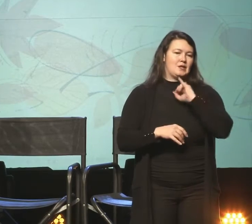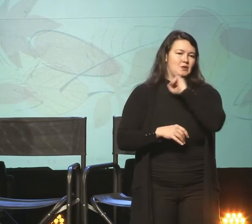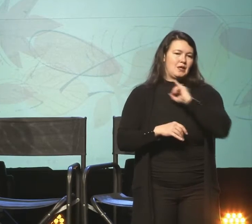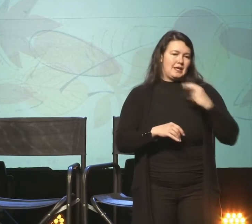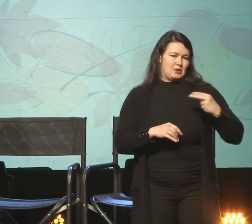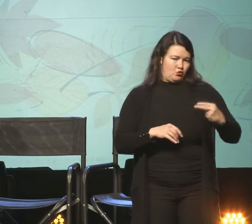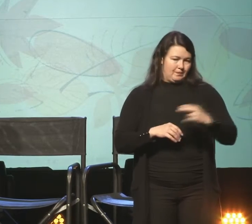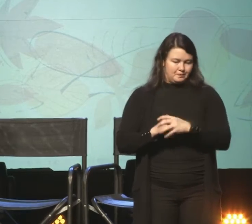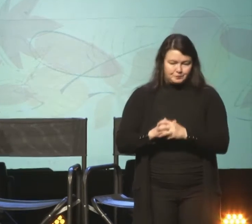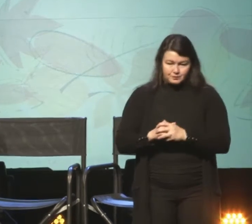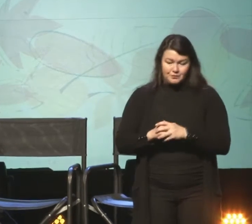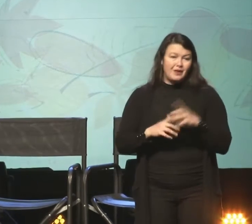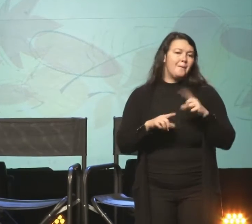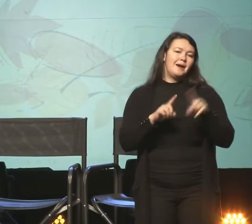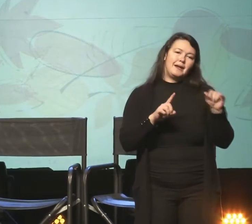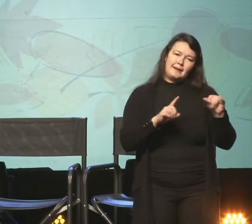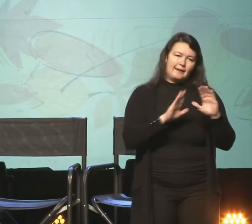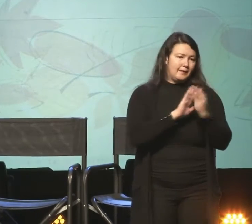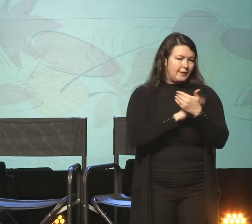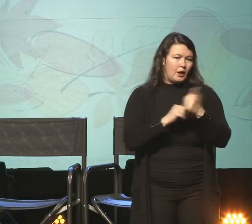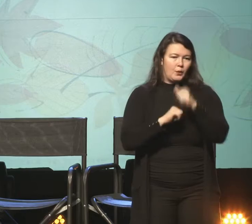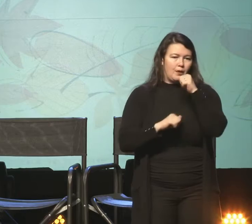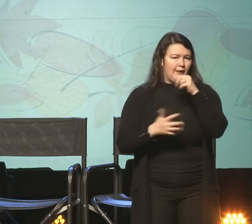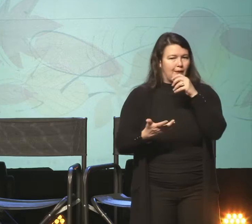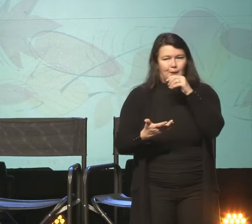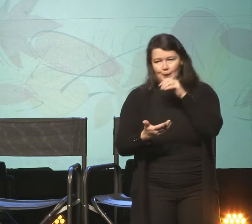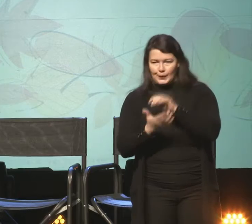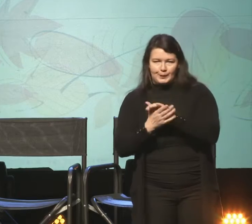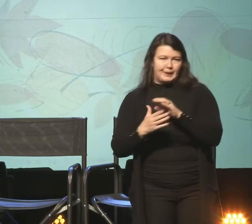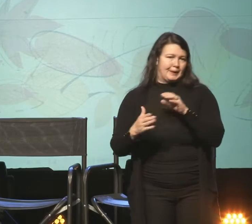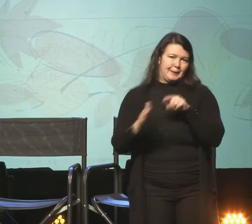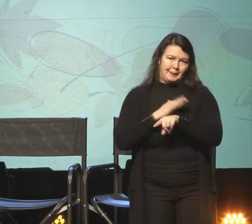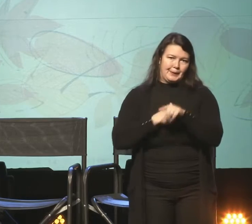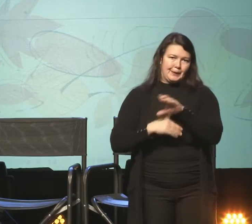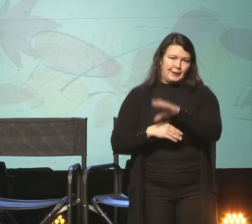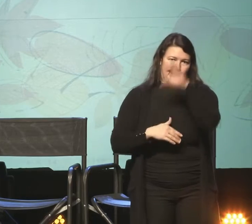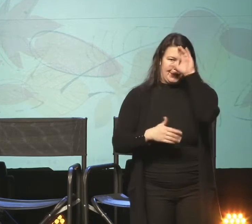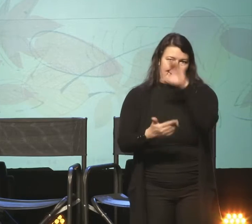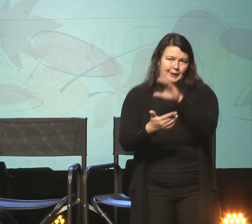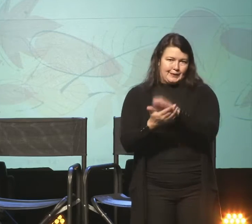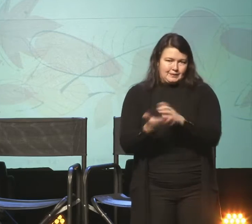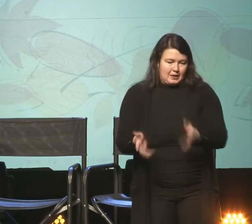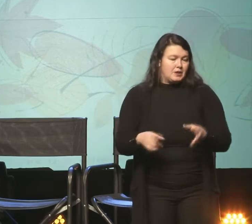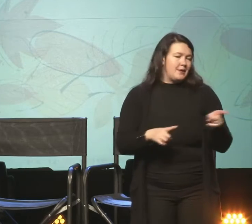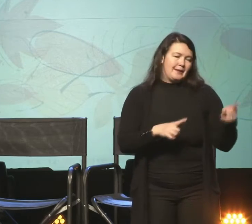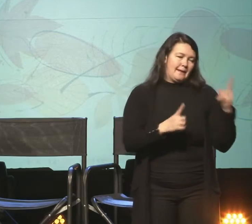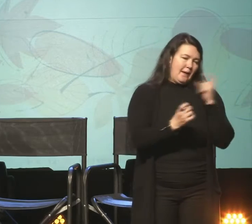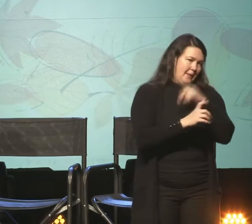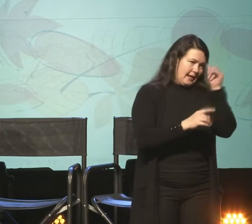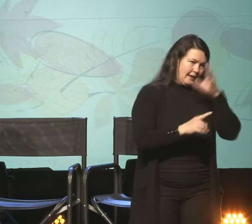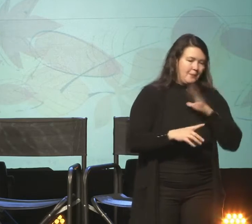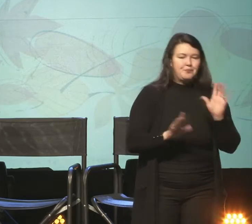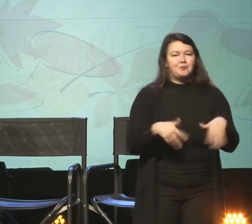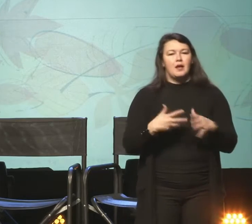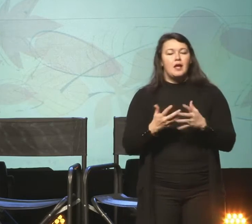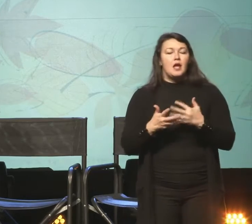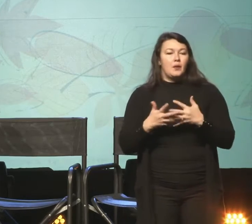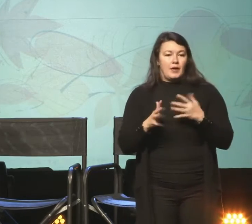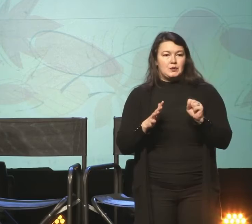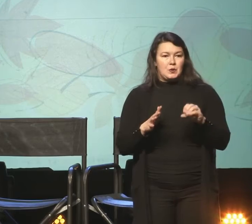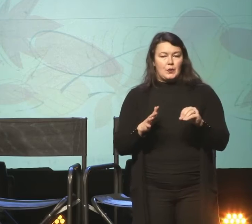he had an affair with a woman and murdered her husband, right? David's a complicated guy. And so let's